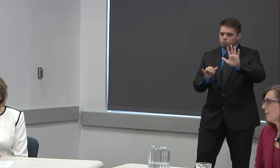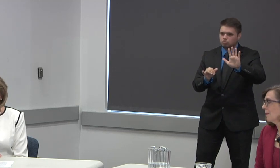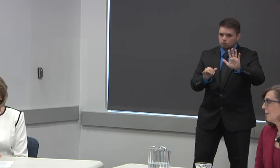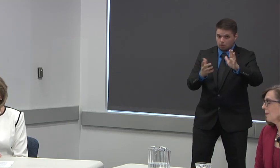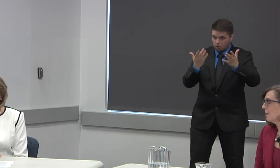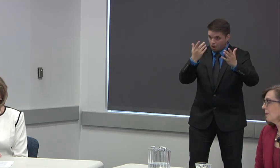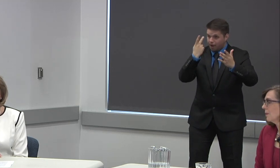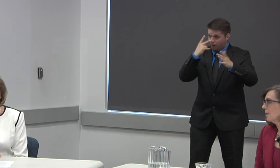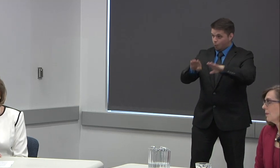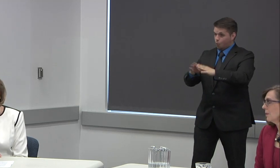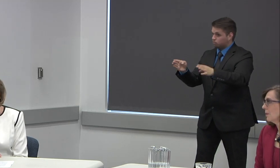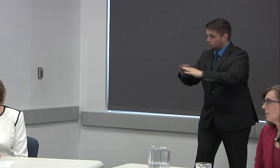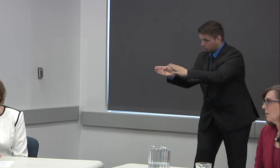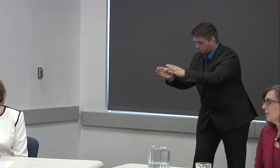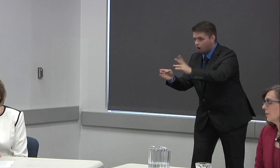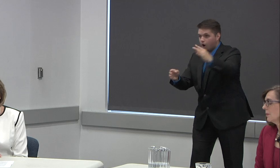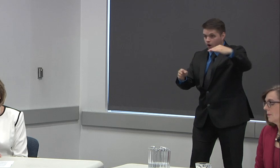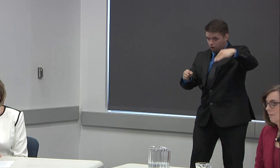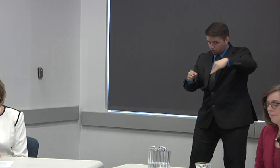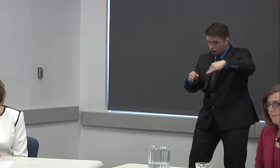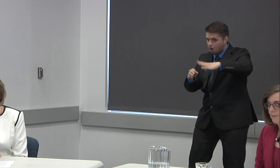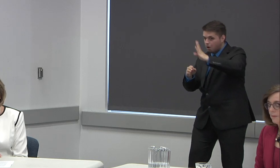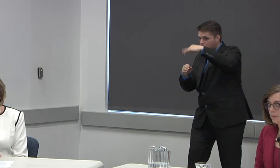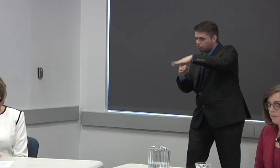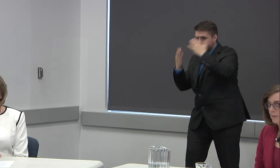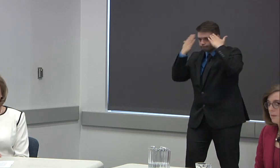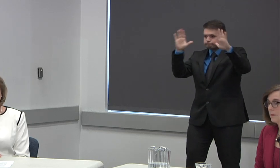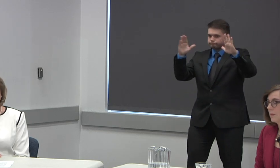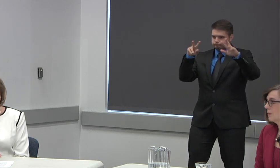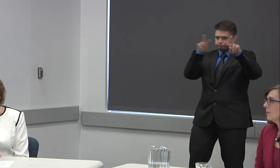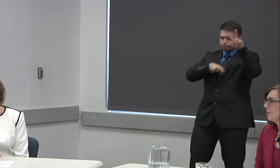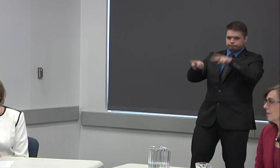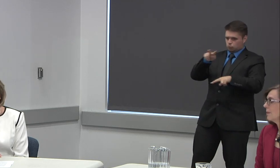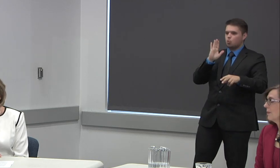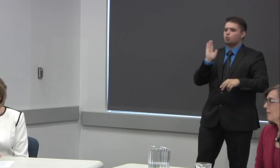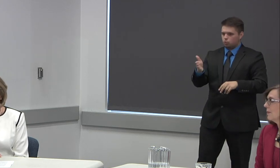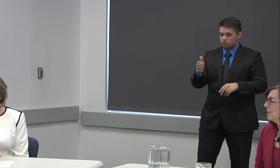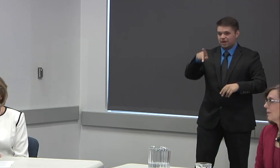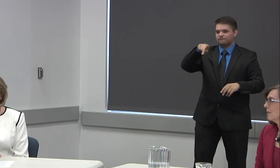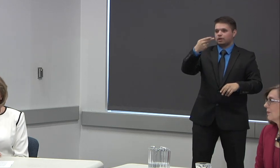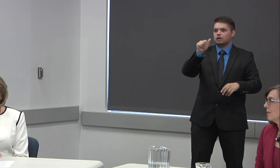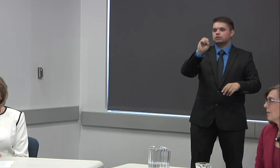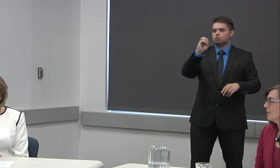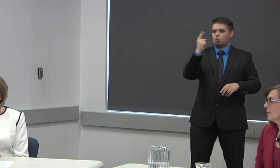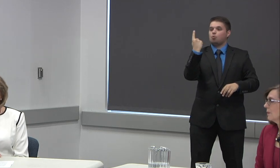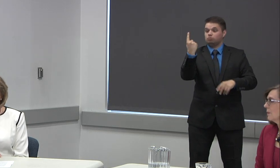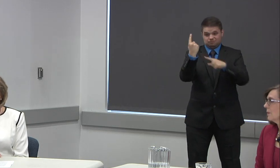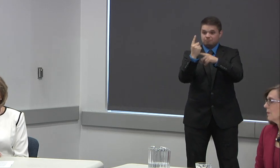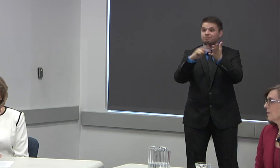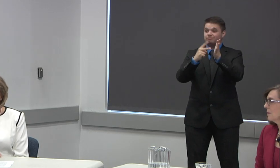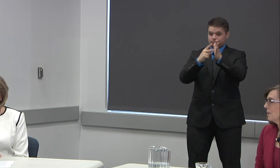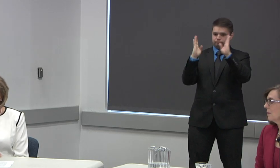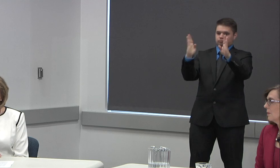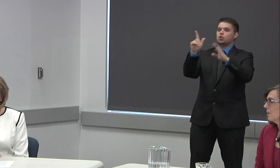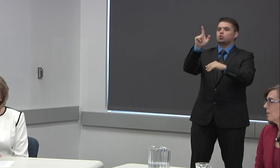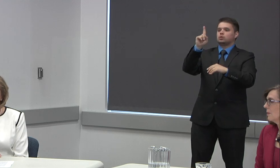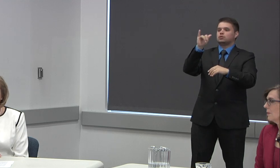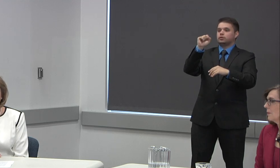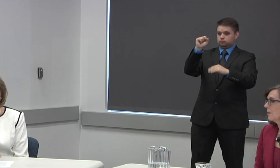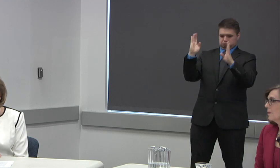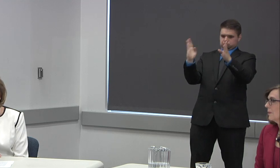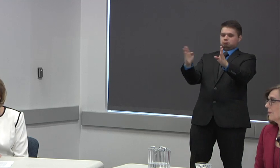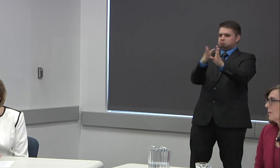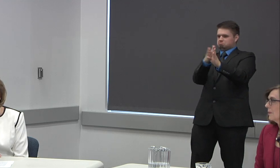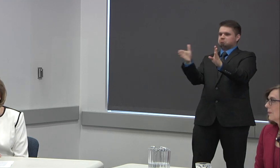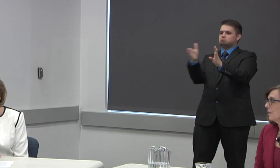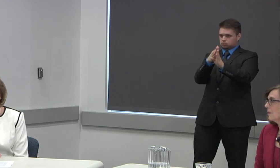of 21 days between phases. So we can watch that impact and be sure that we do not see a rise